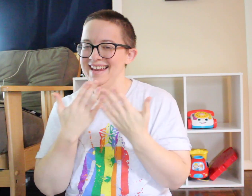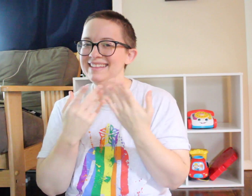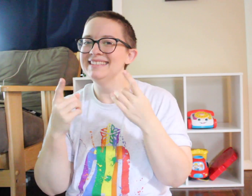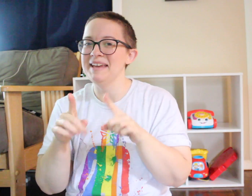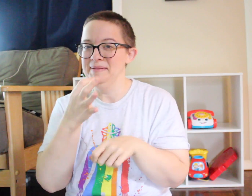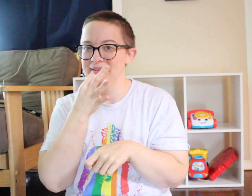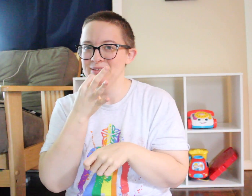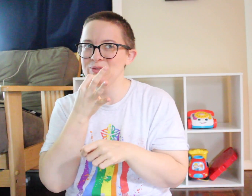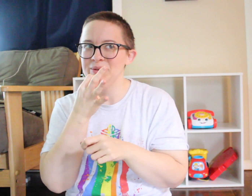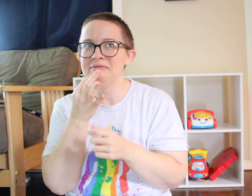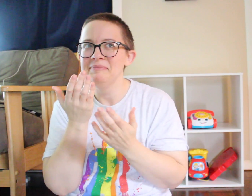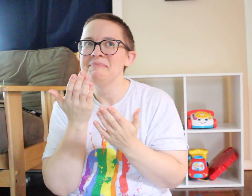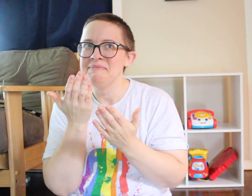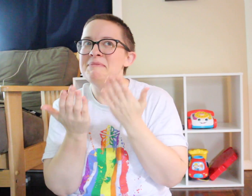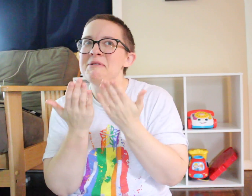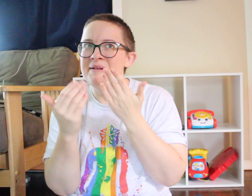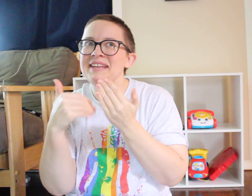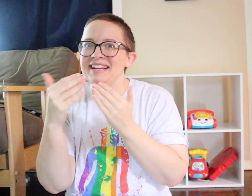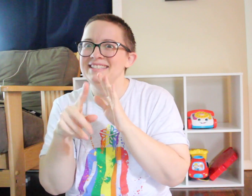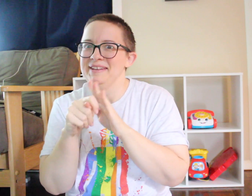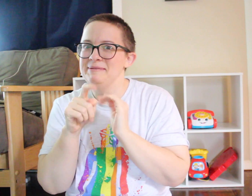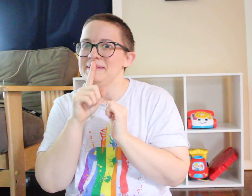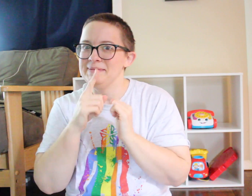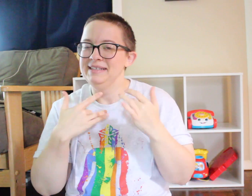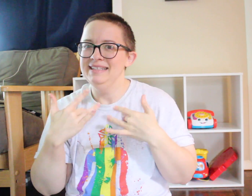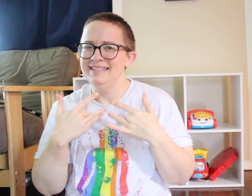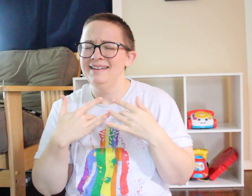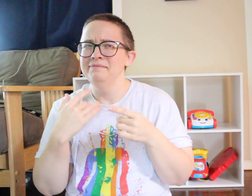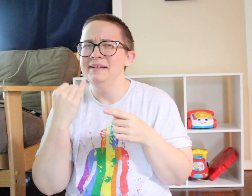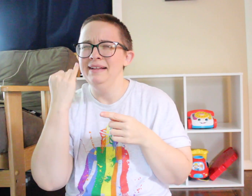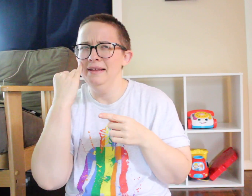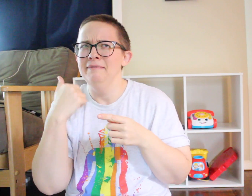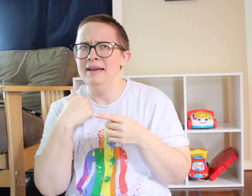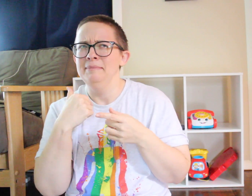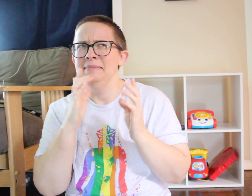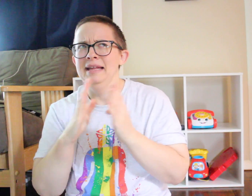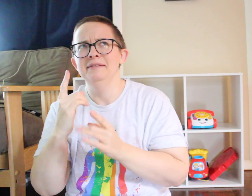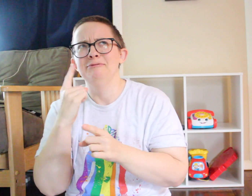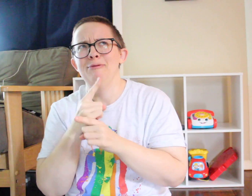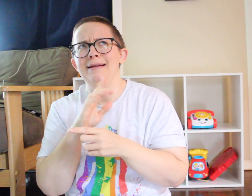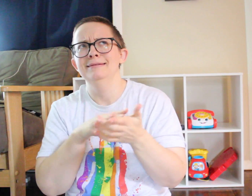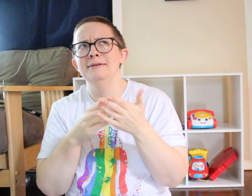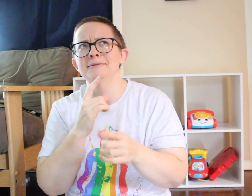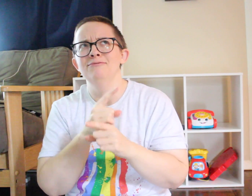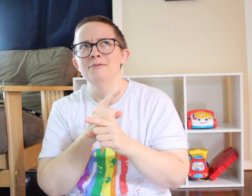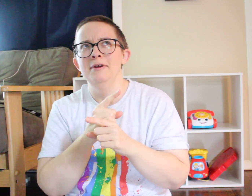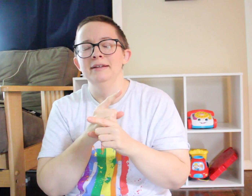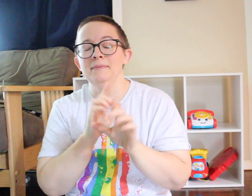and exciting things happening soon. Probably the next video will be real exciting if I plan this correctly on my